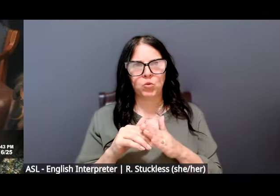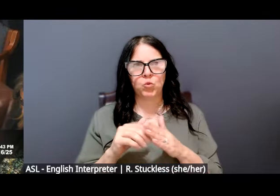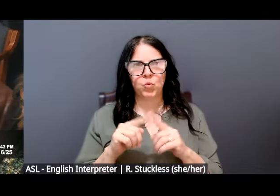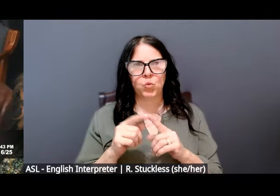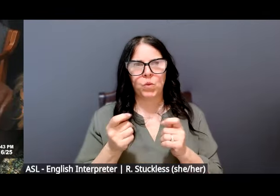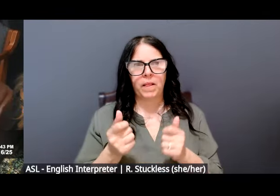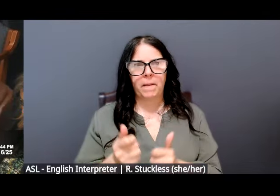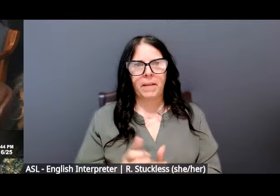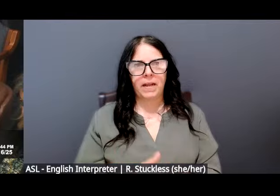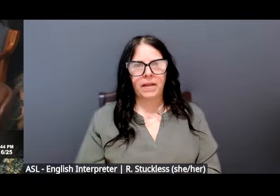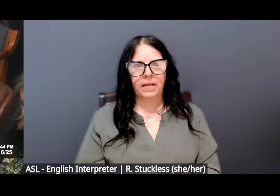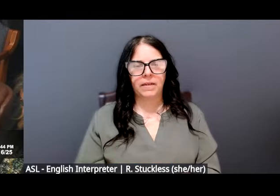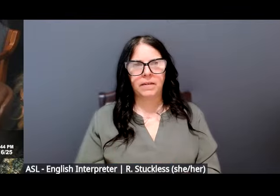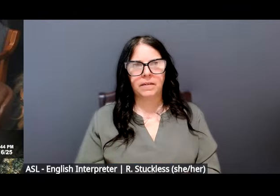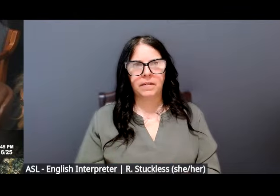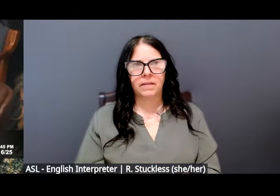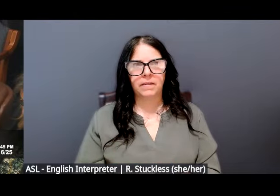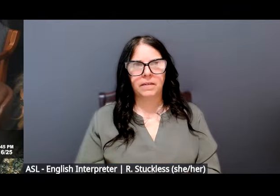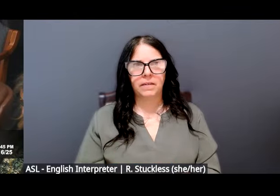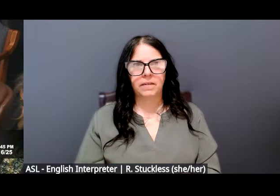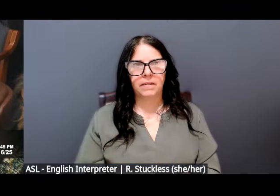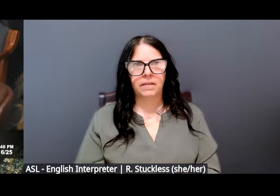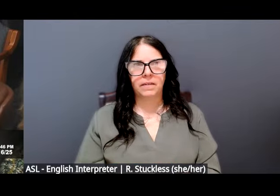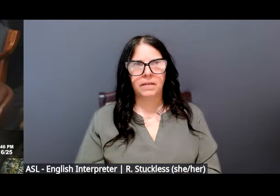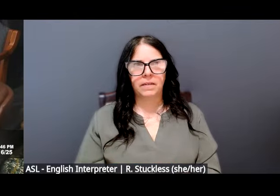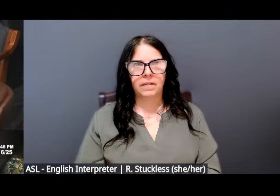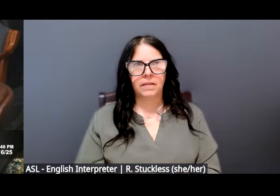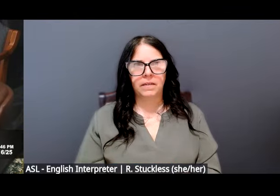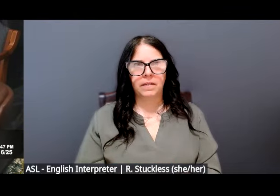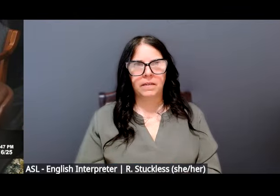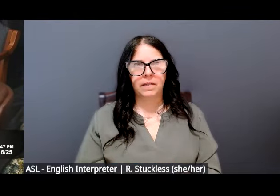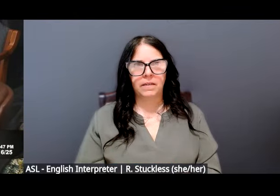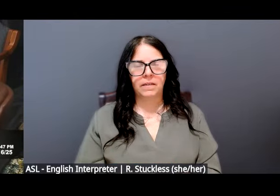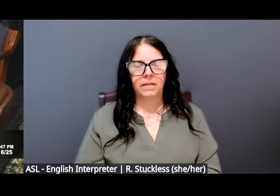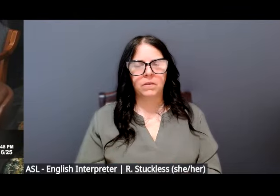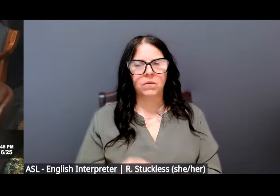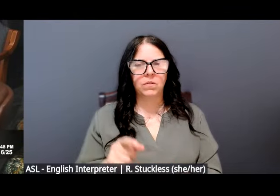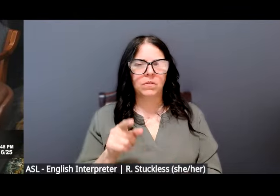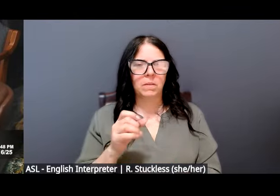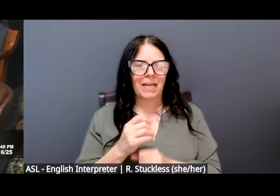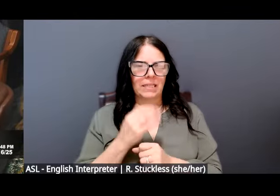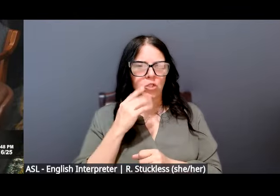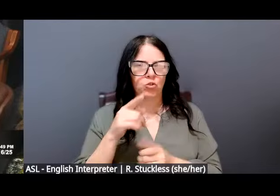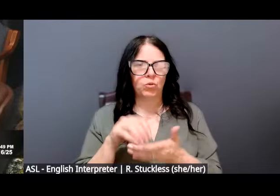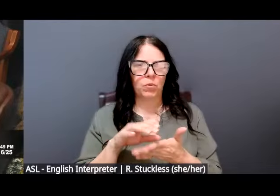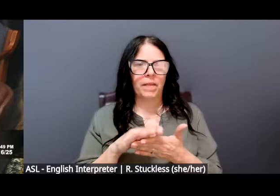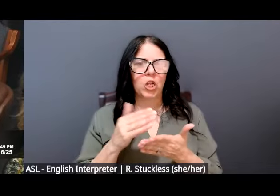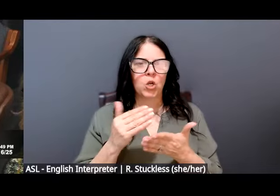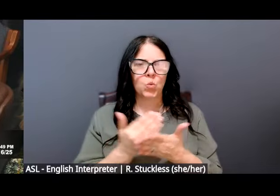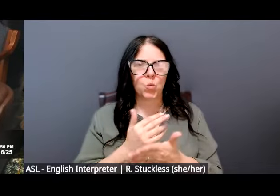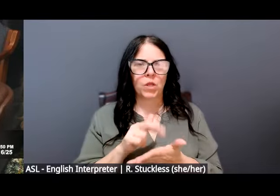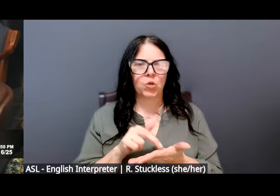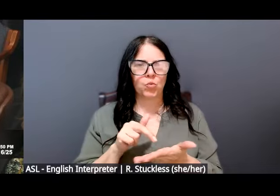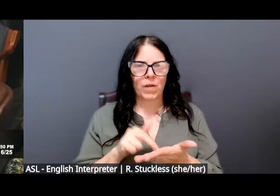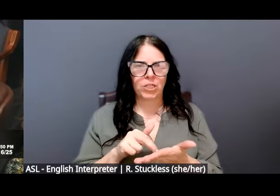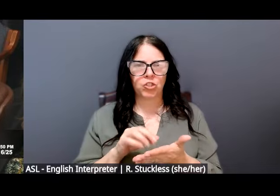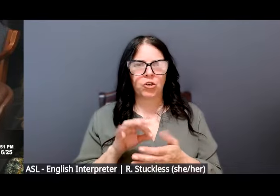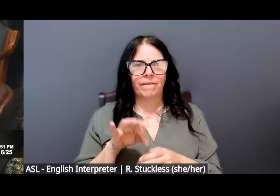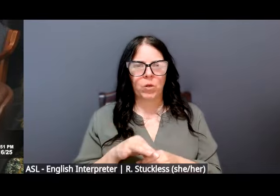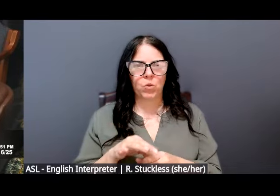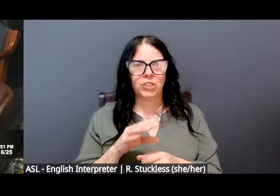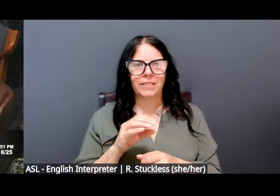That makes sense to you that you put the new registrants and the newly registered voters and the existing together? Because